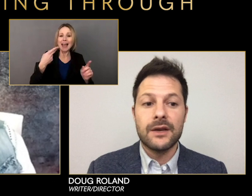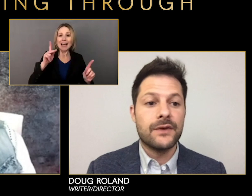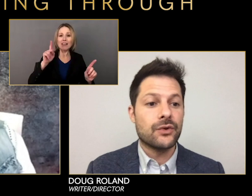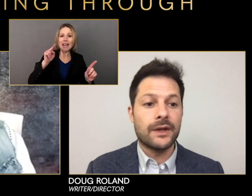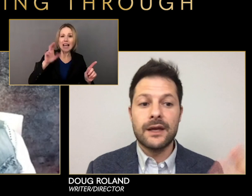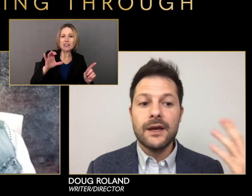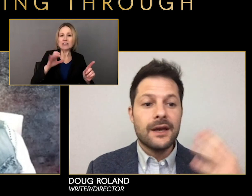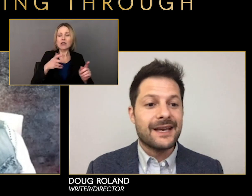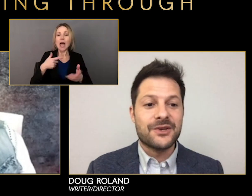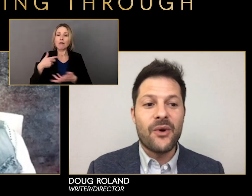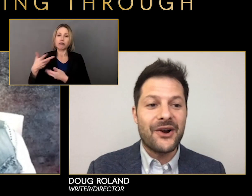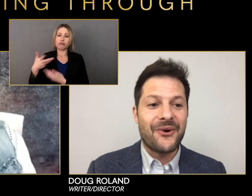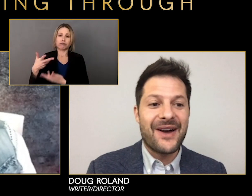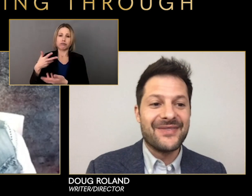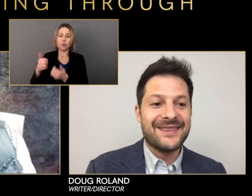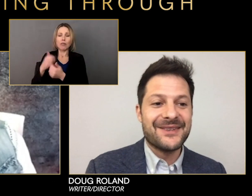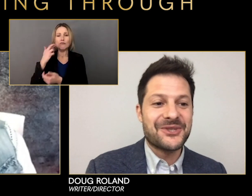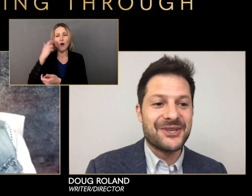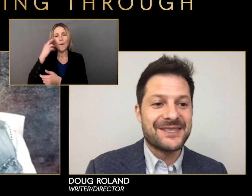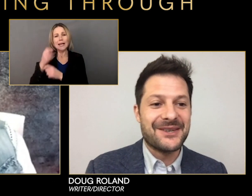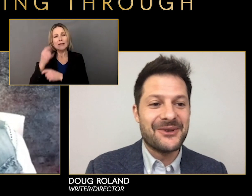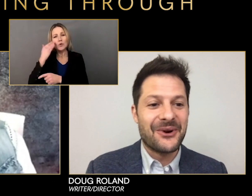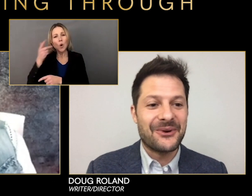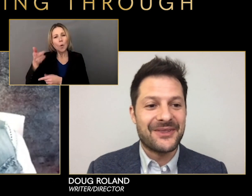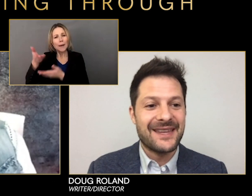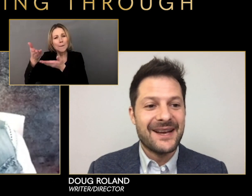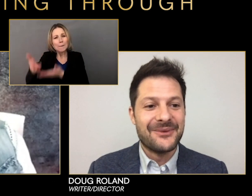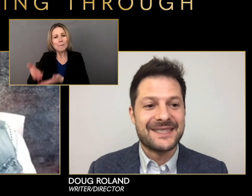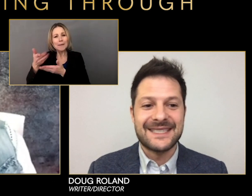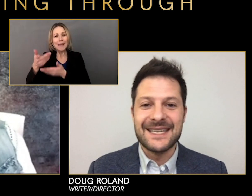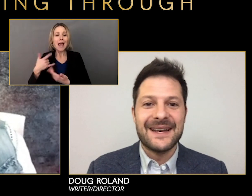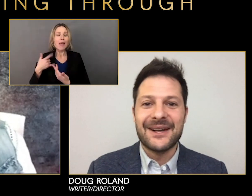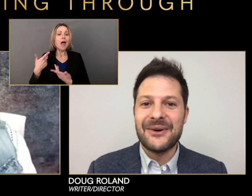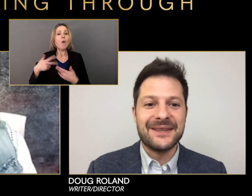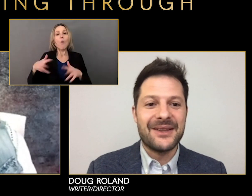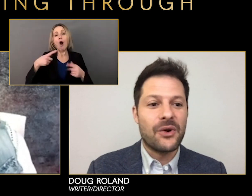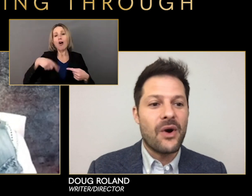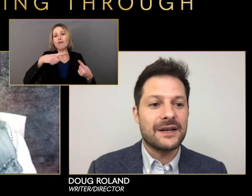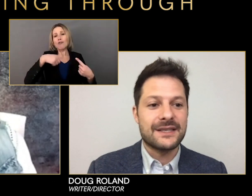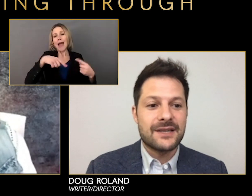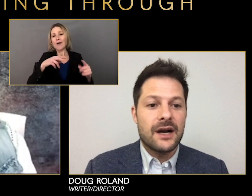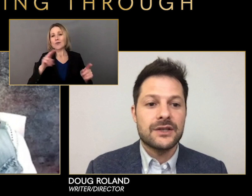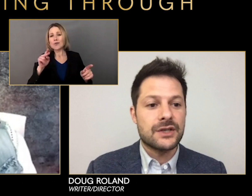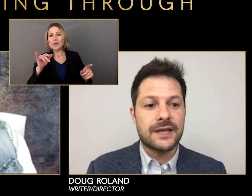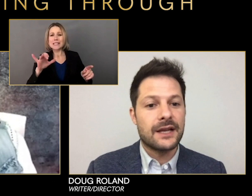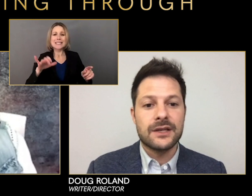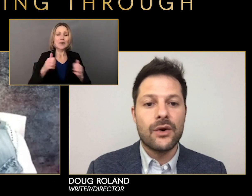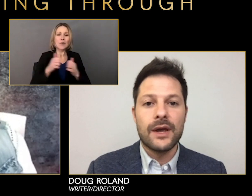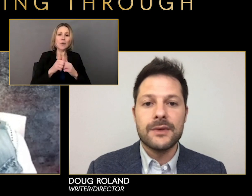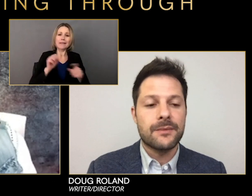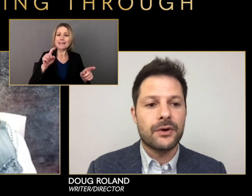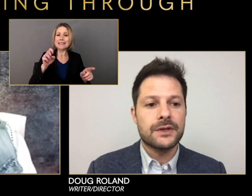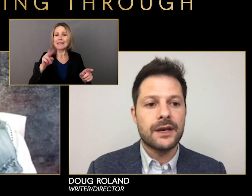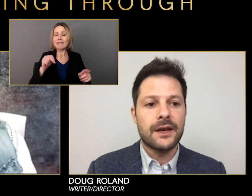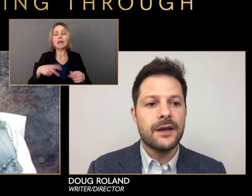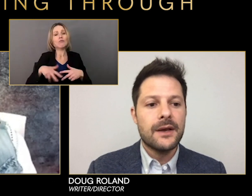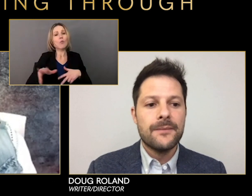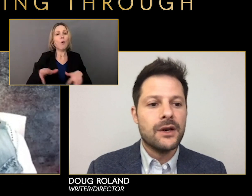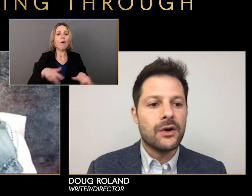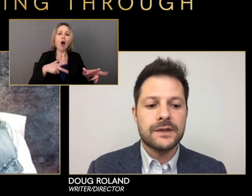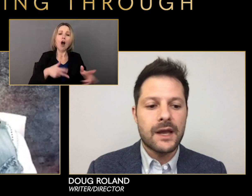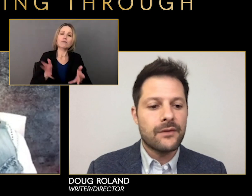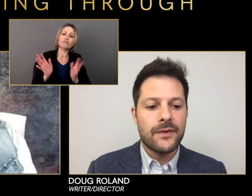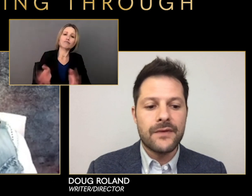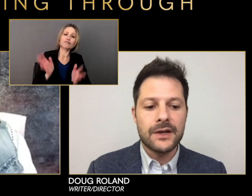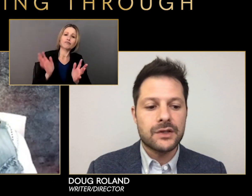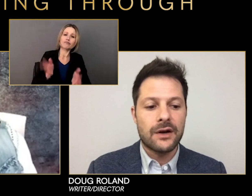with him individually, get to walk around the streets in New York with Steven and go on long walks and talks, just getting to know him as a person. And, you